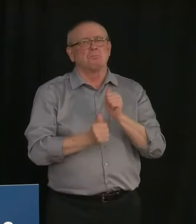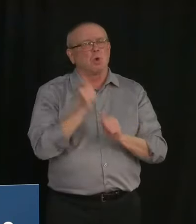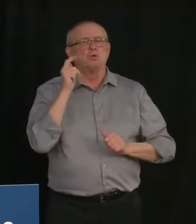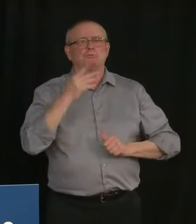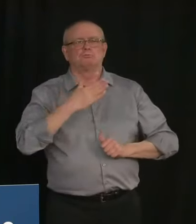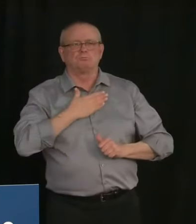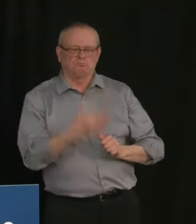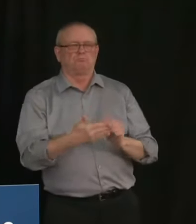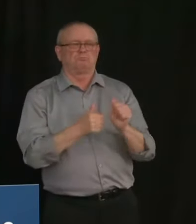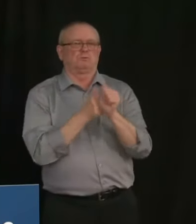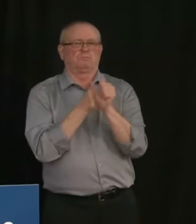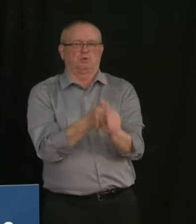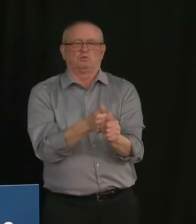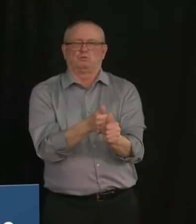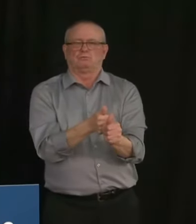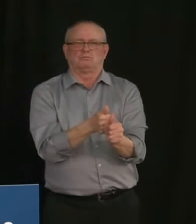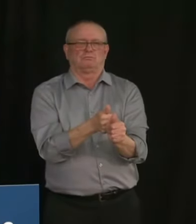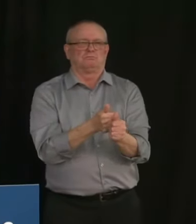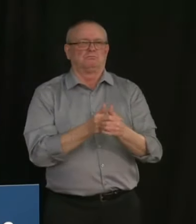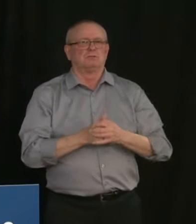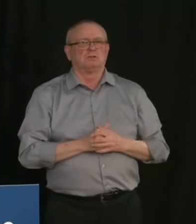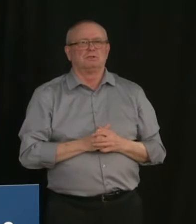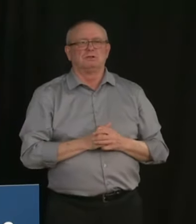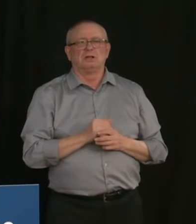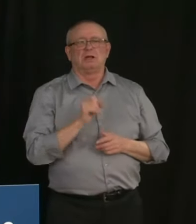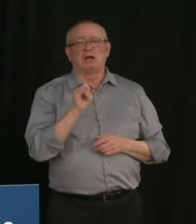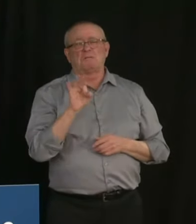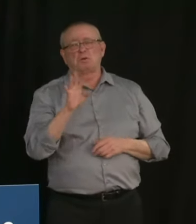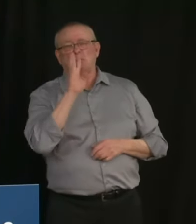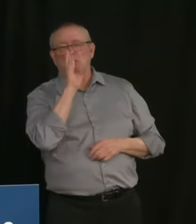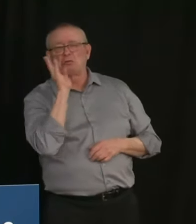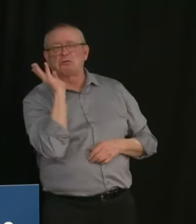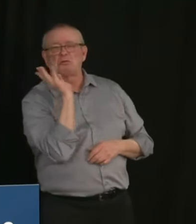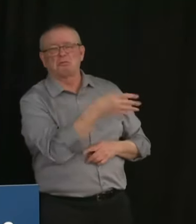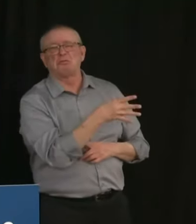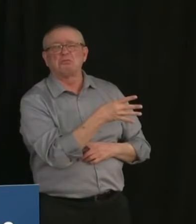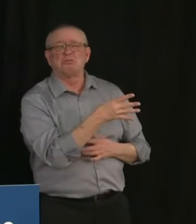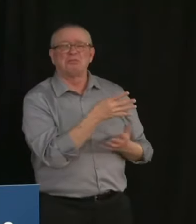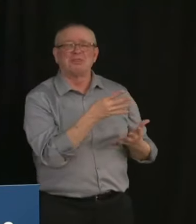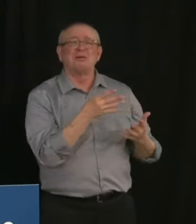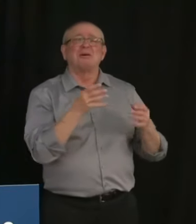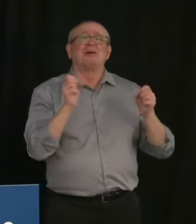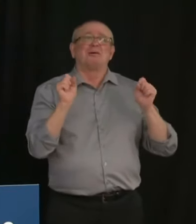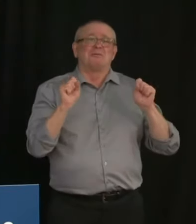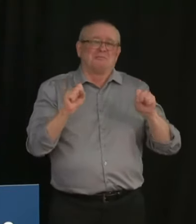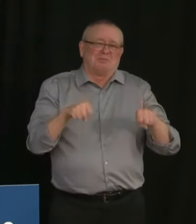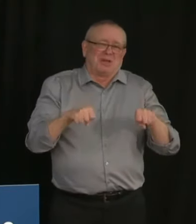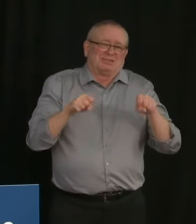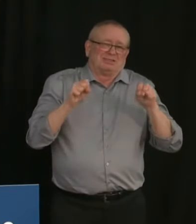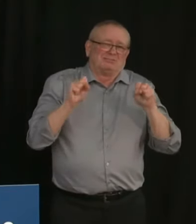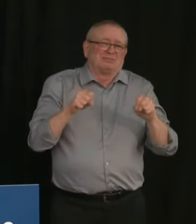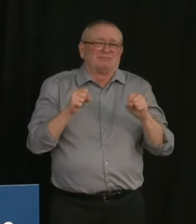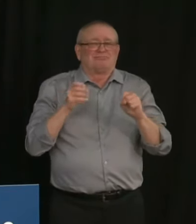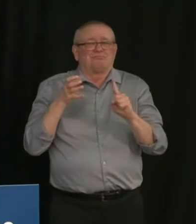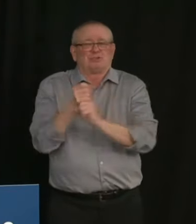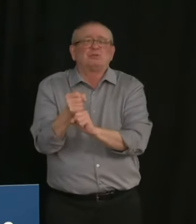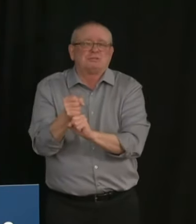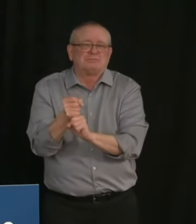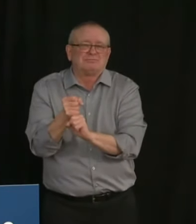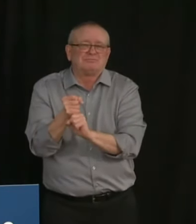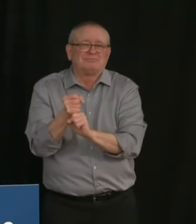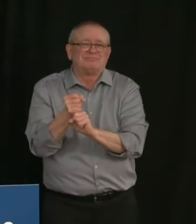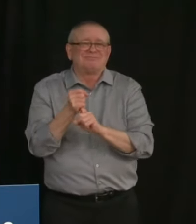rare cases, then it is possible to take enforcement action. But those are rare and isolated